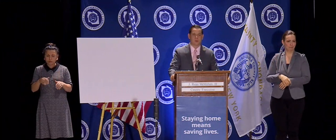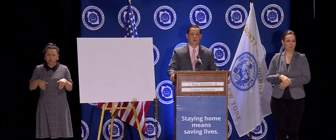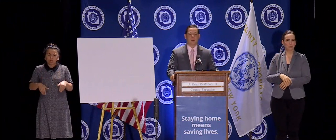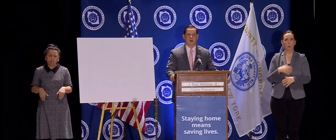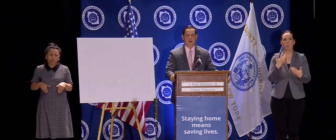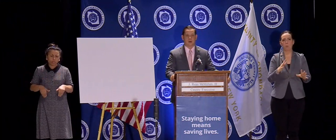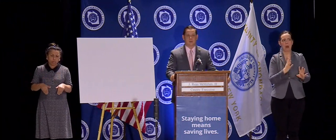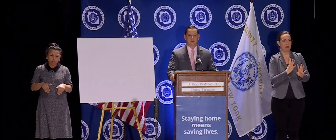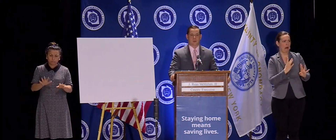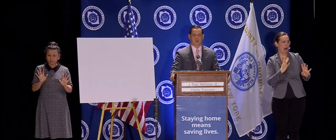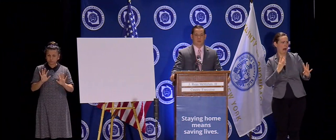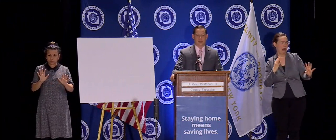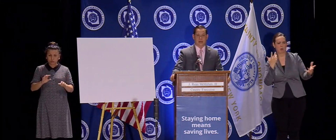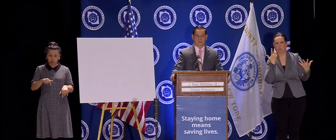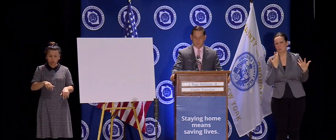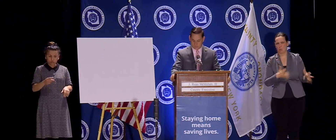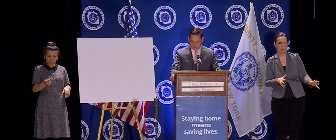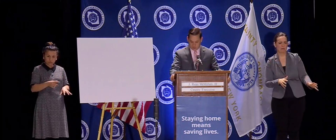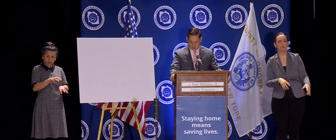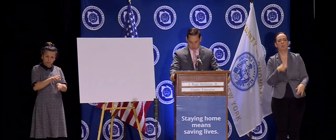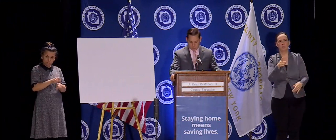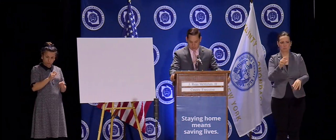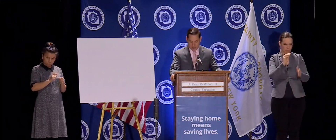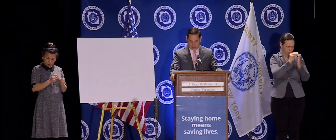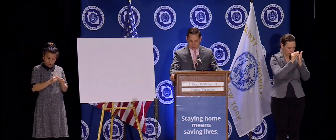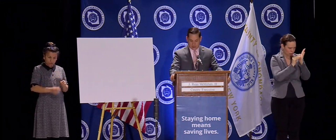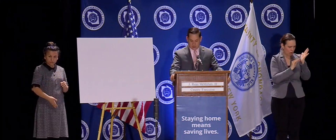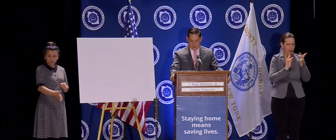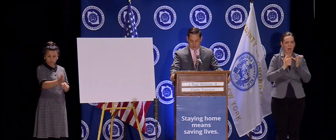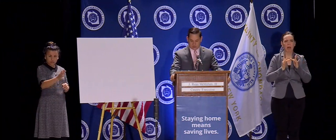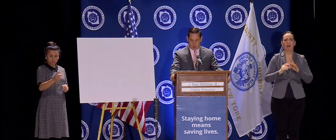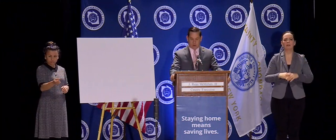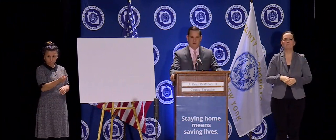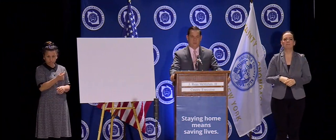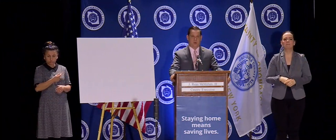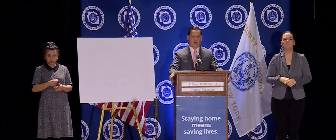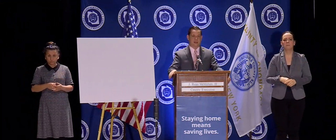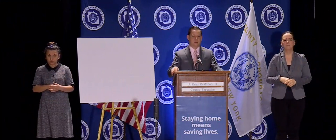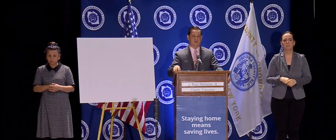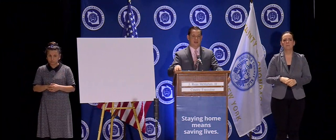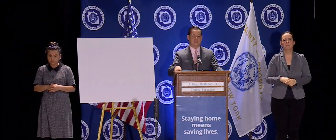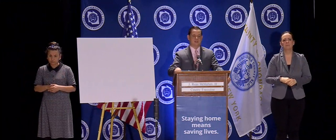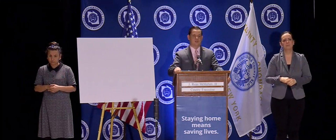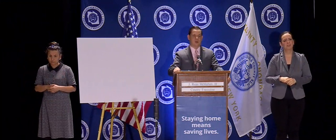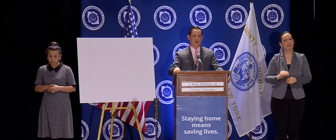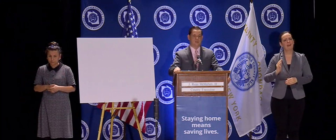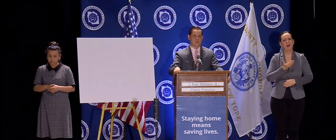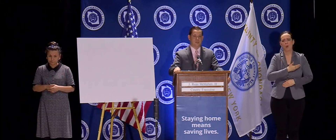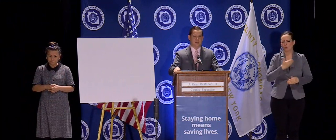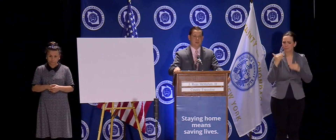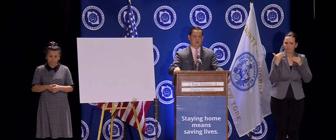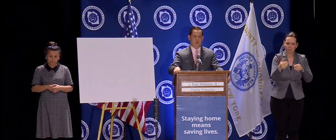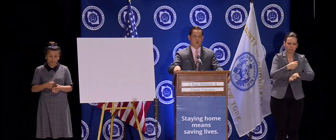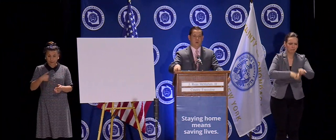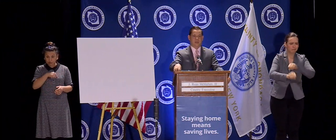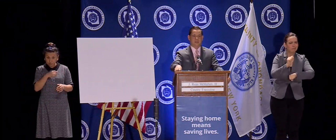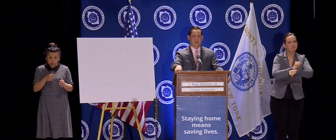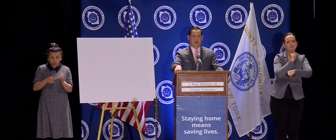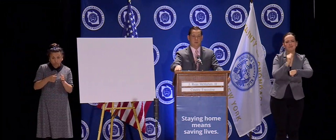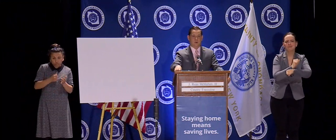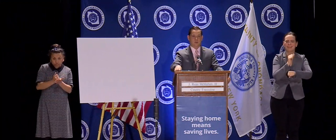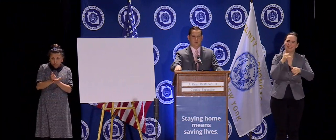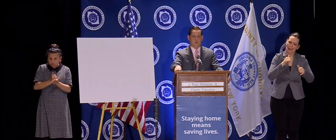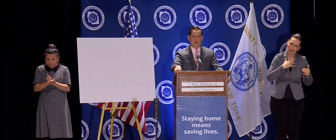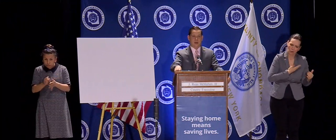up, there could be a line. So again, this is part of our proactive testing strategy. We're going